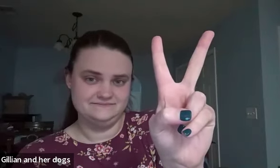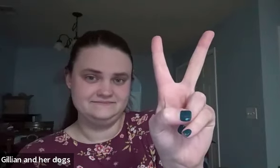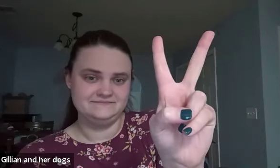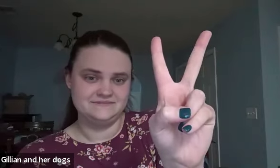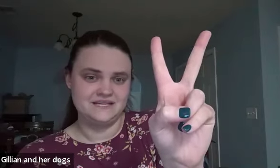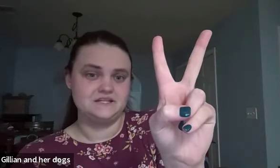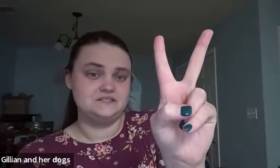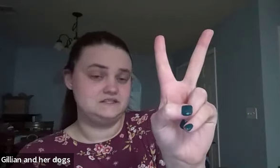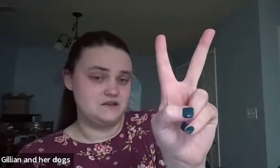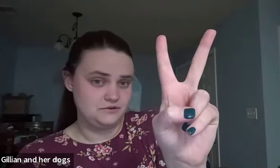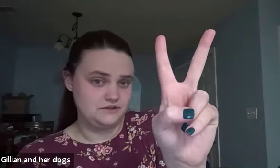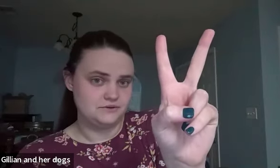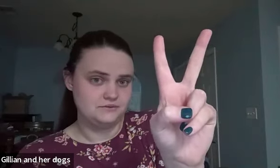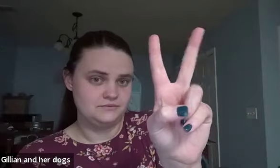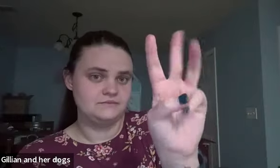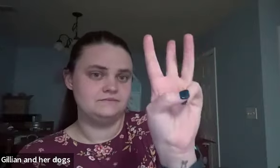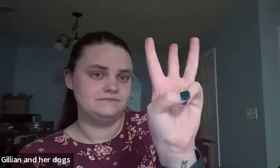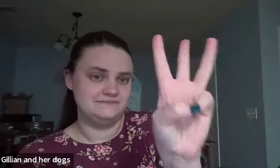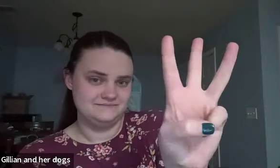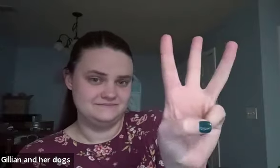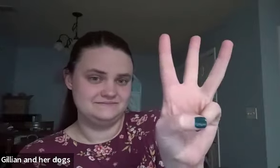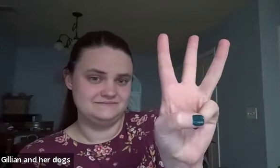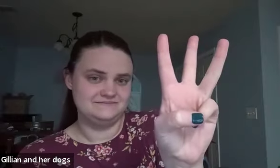Mm-hmm. W.